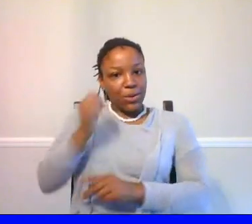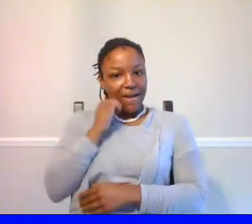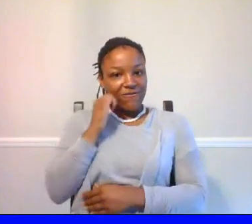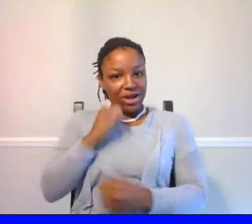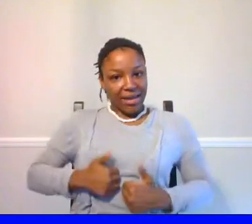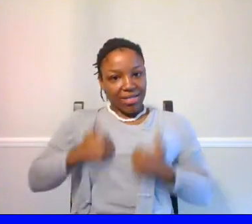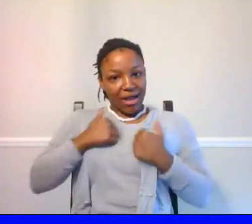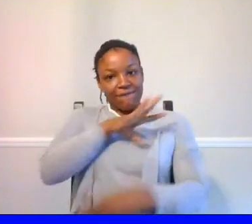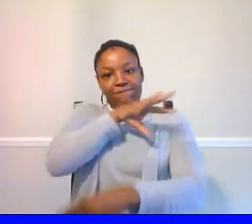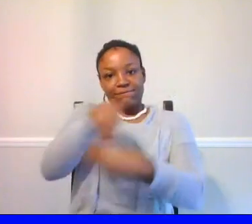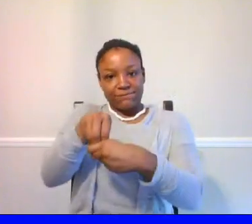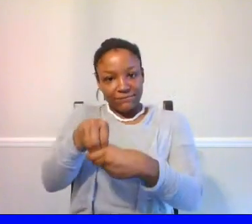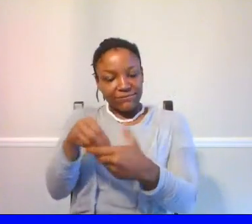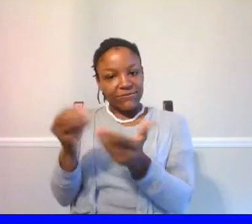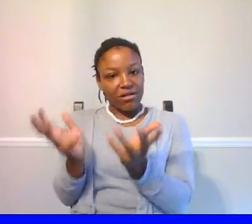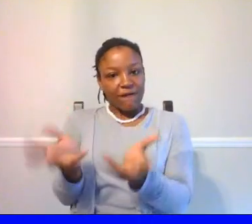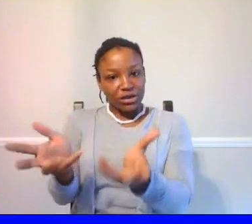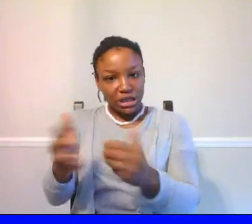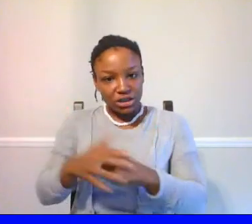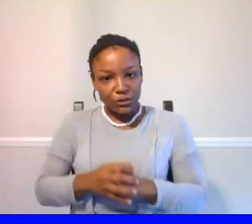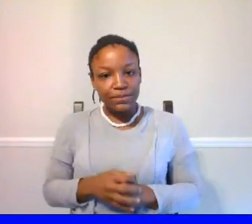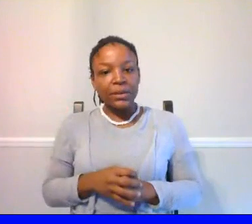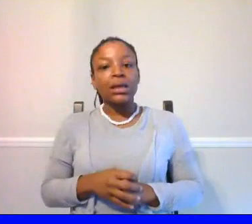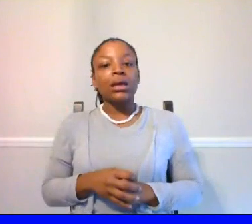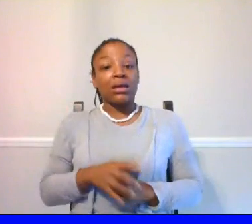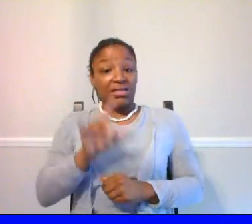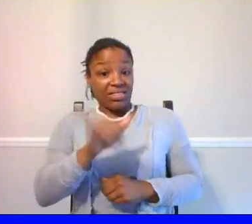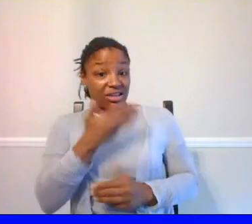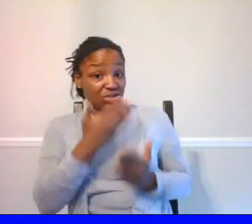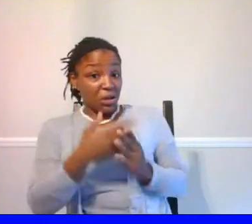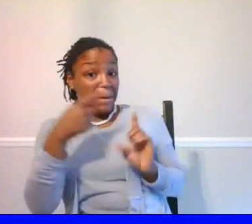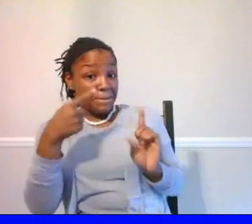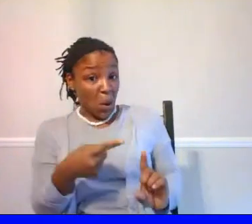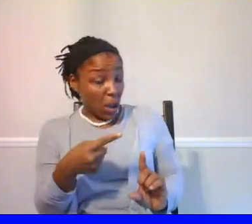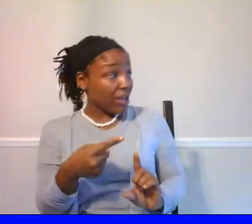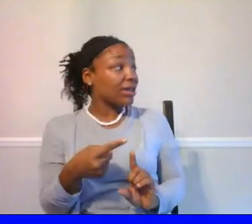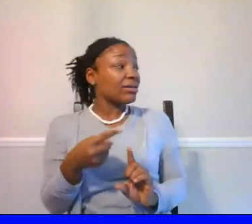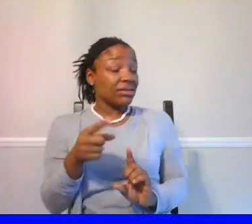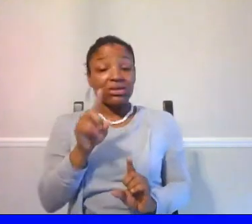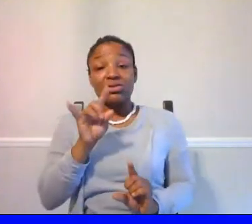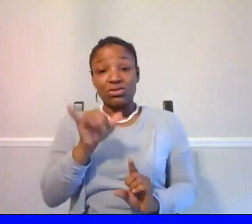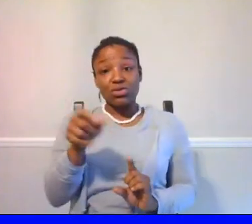that's such a good point. And you've really been kind of